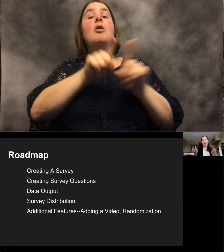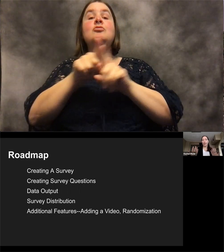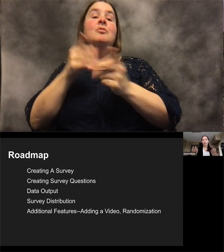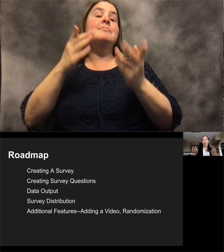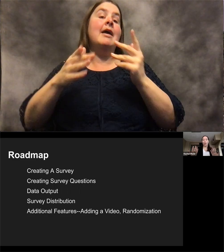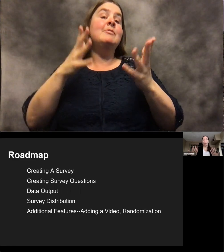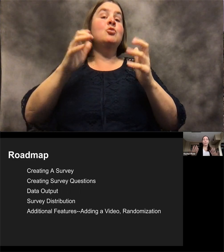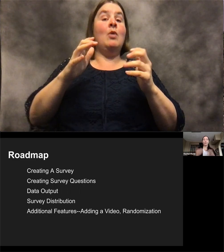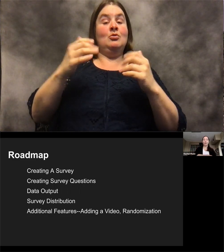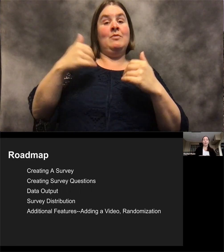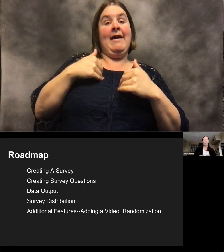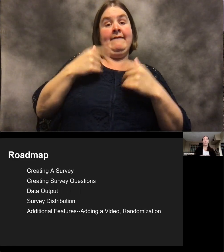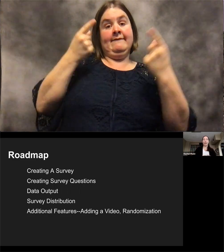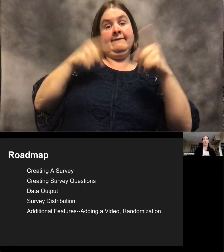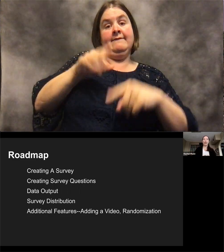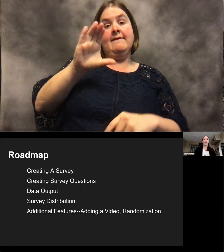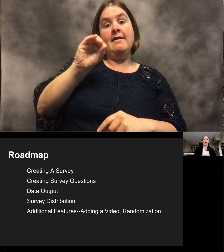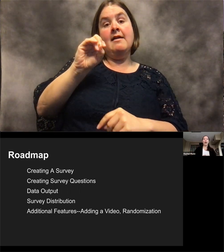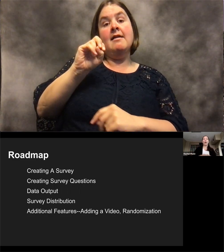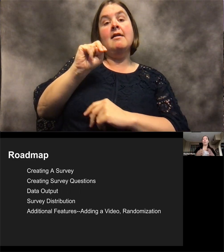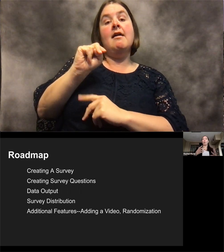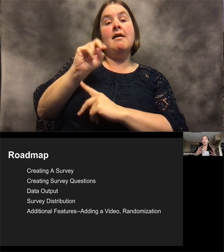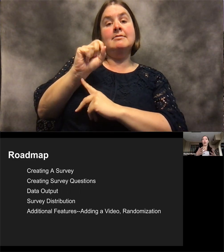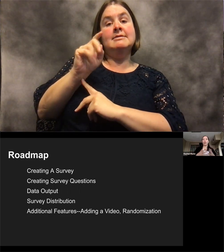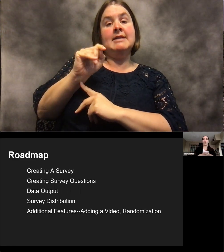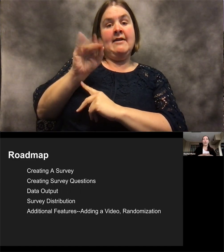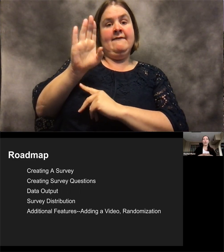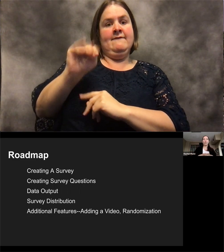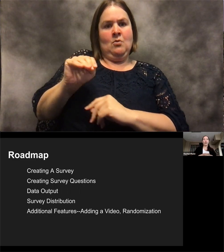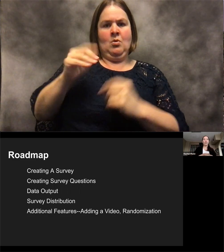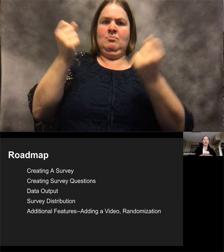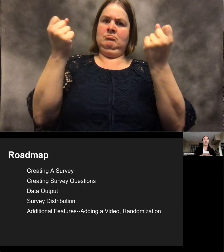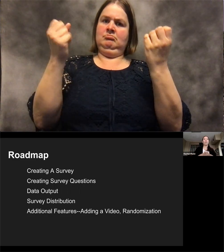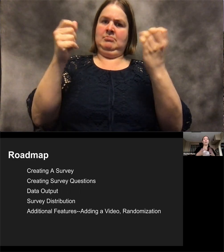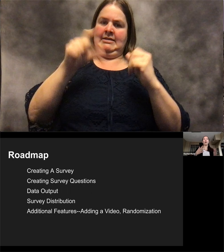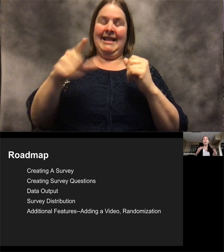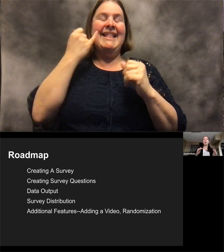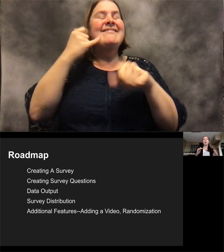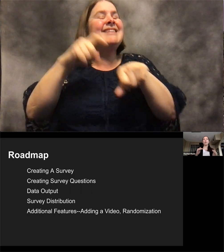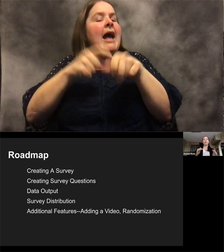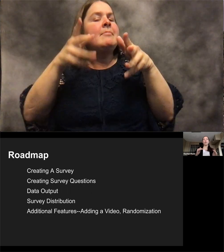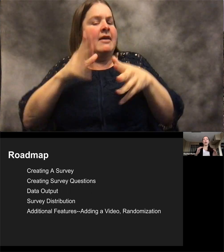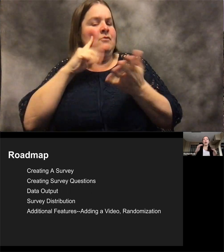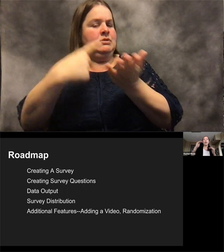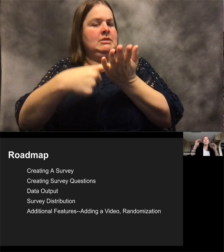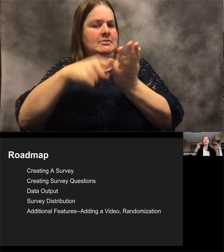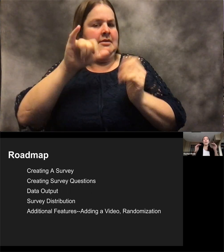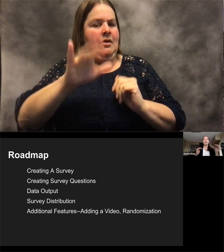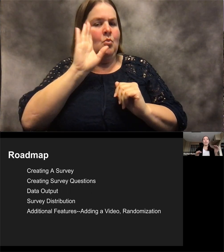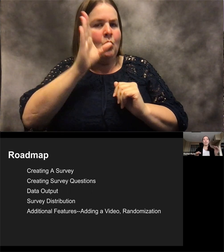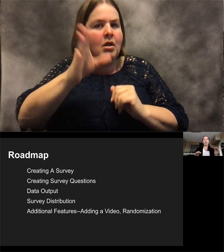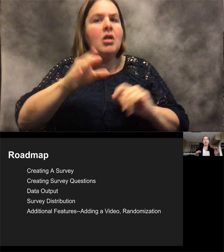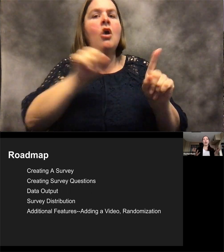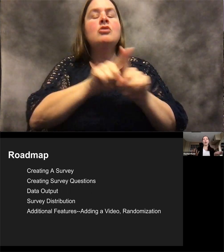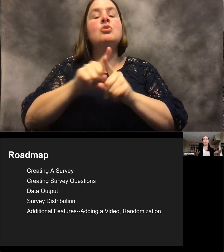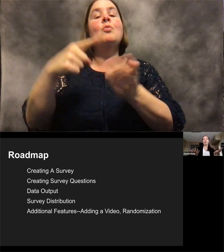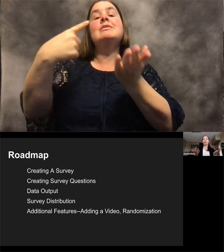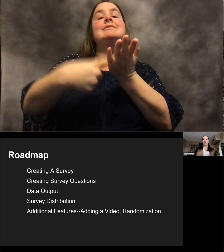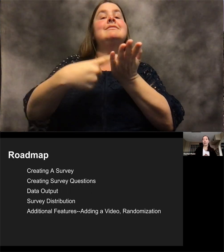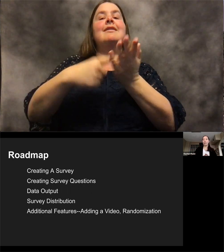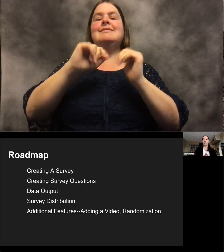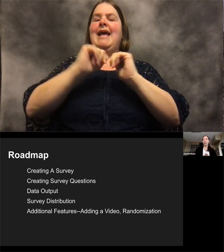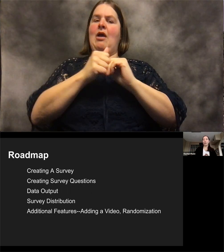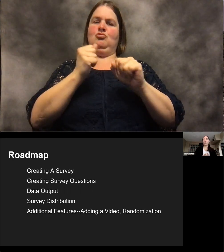signed consent form to your survey. We'll go over how to do that if we have time. And we'll also go over various levels